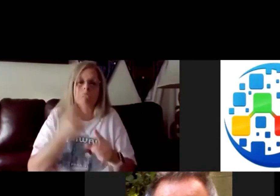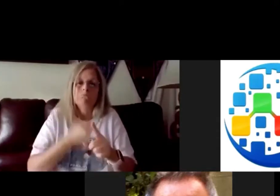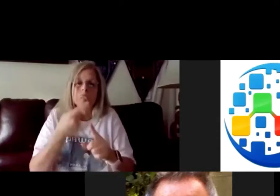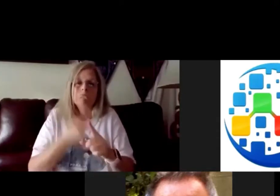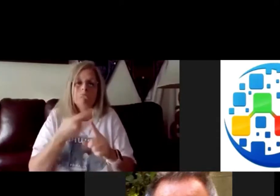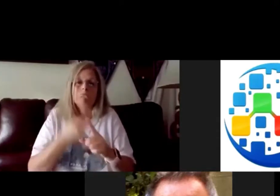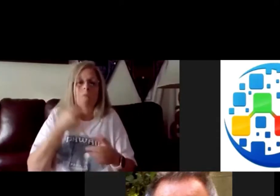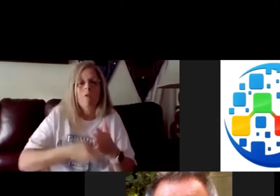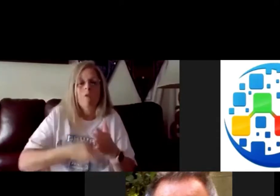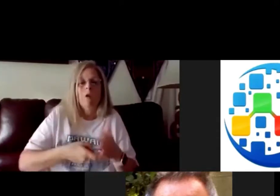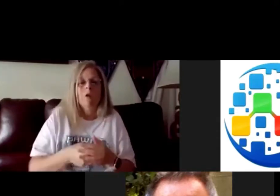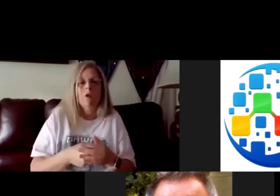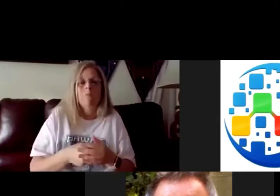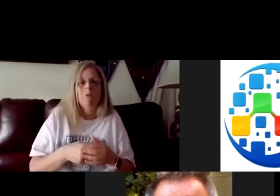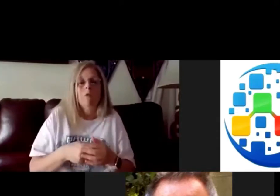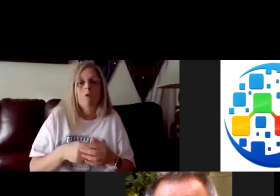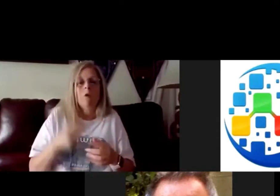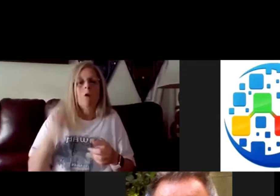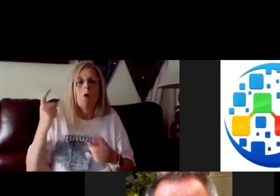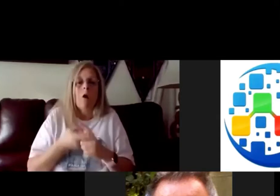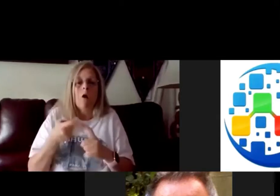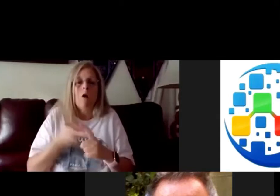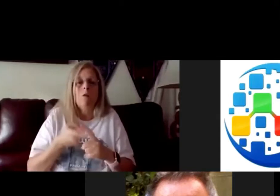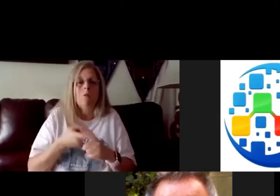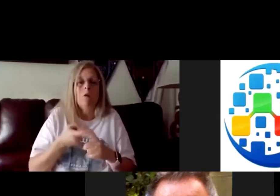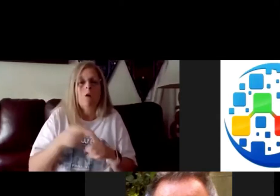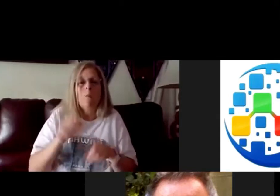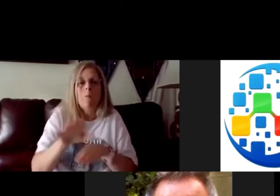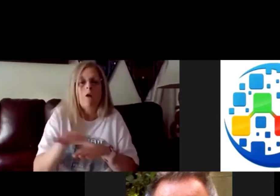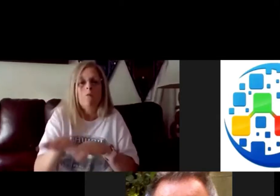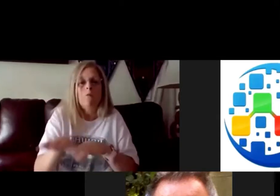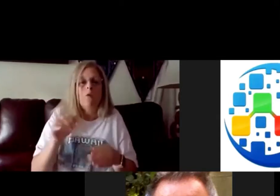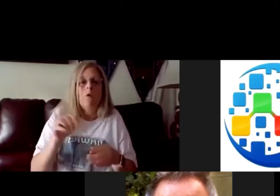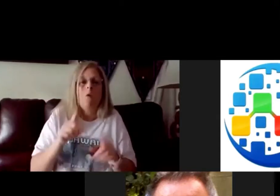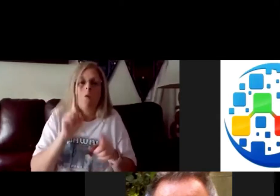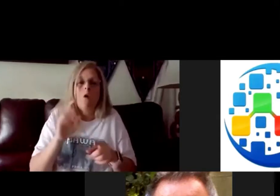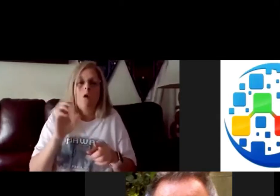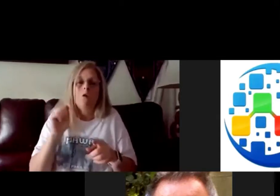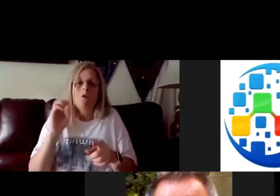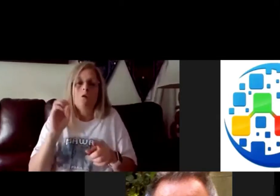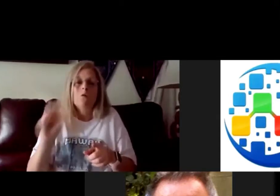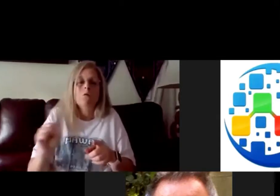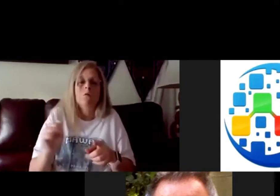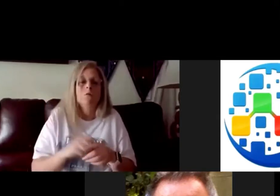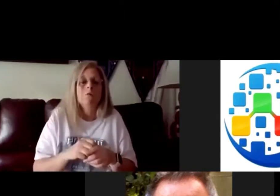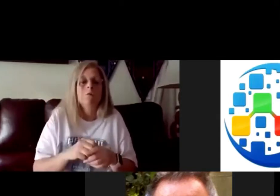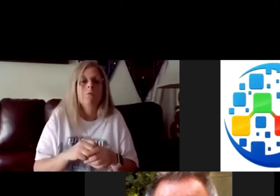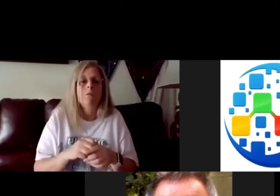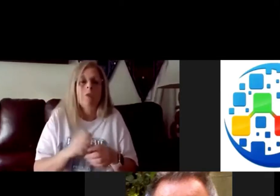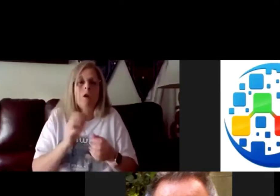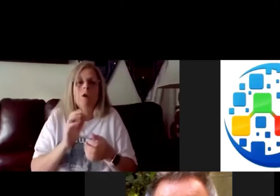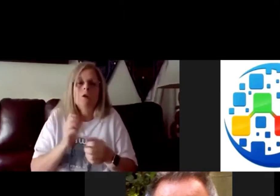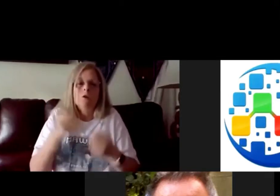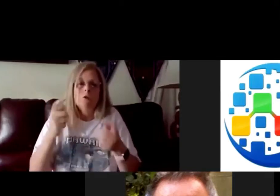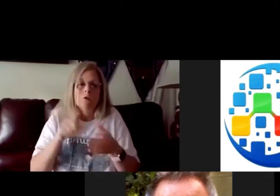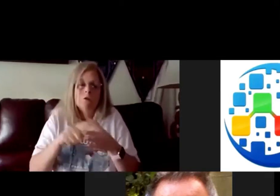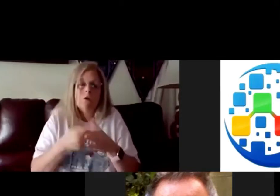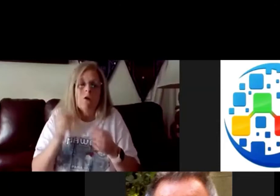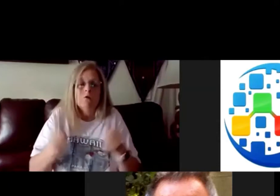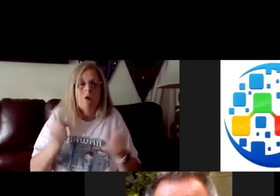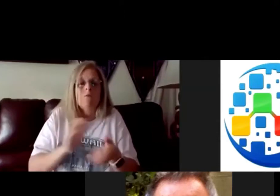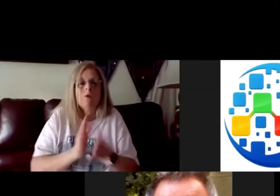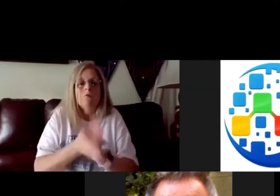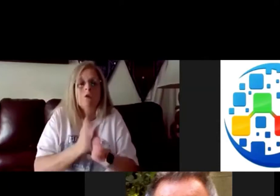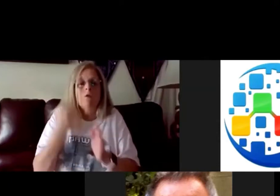to the automated marketing platform. They'll grab one of those tools, that is the traffic tool, and they'll start driving traffic for us, and they'll